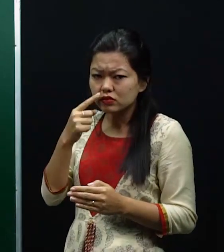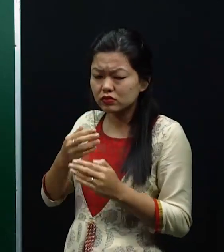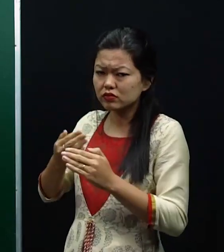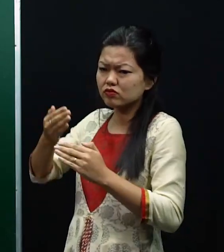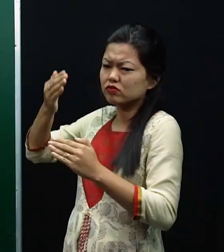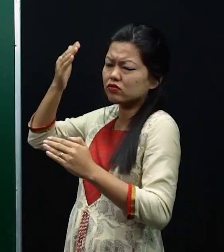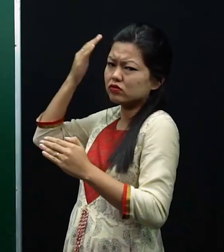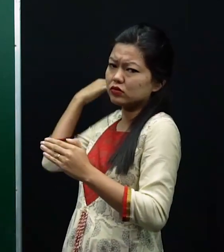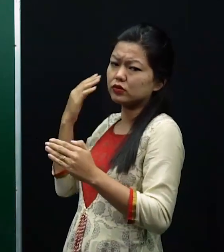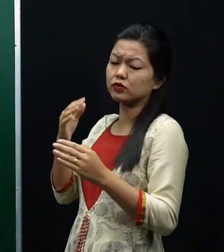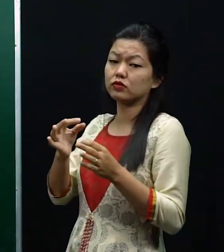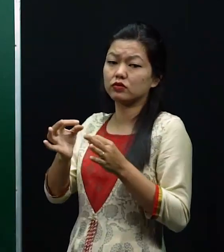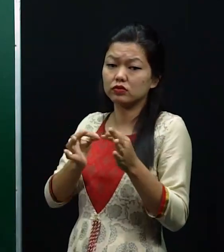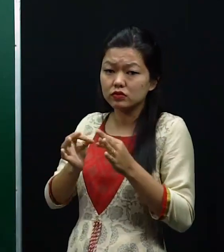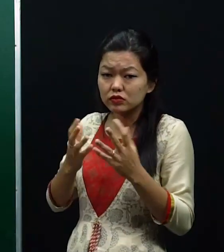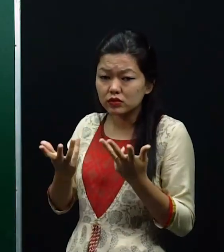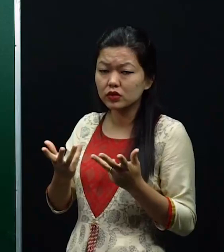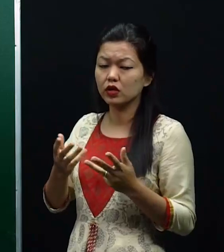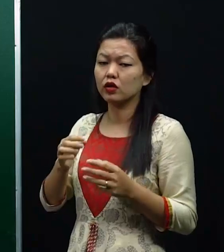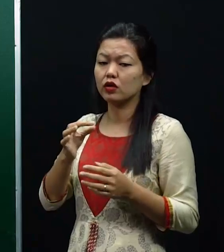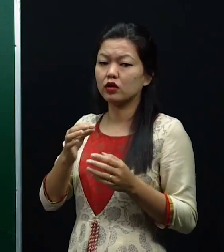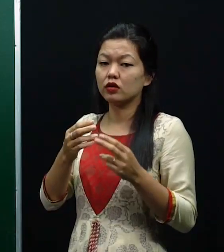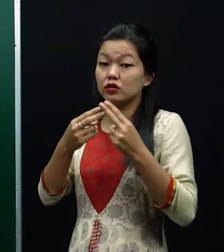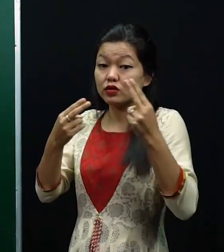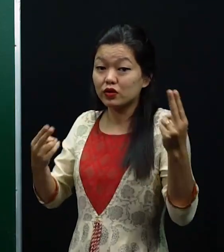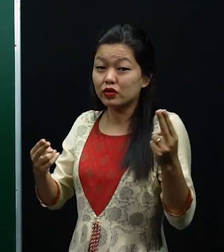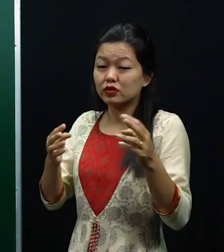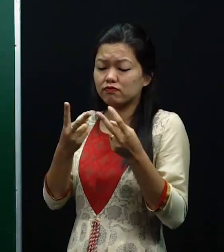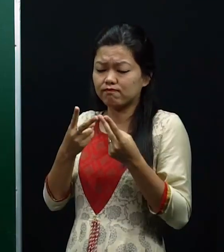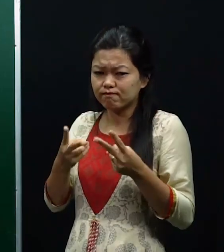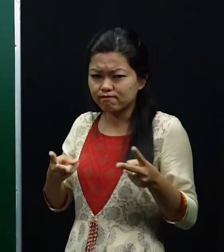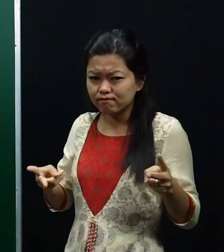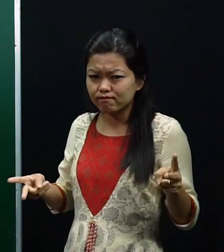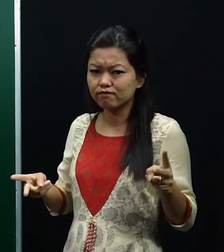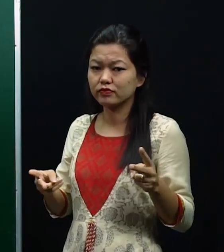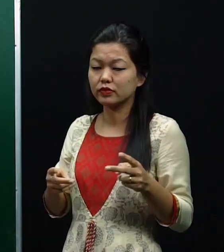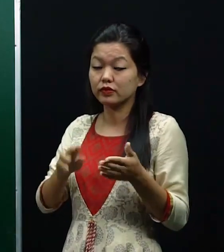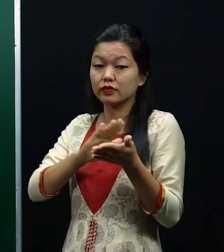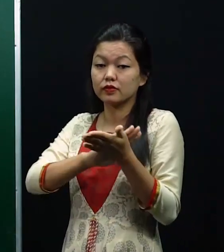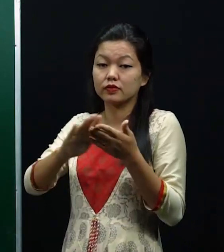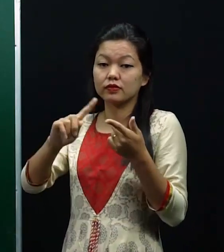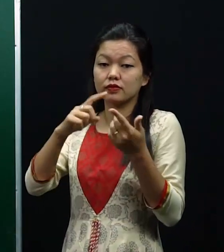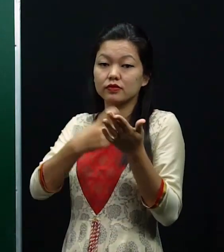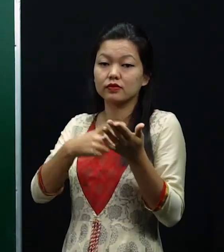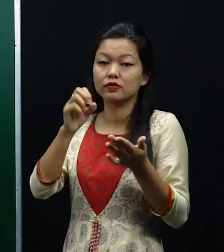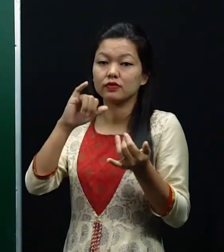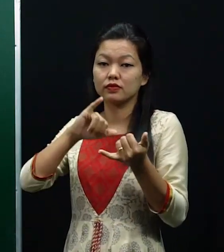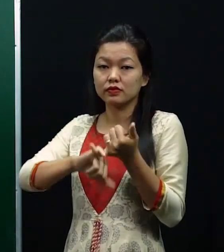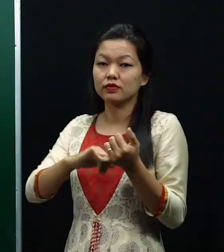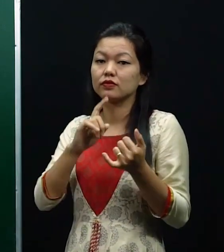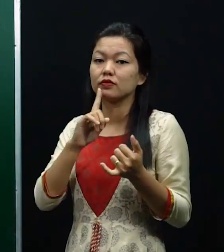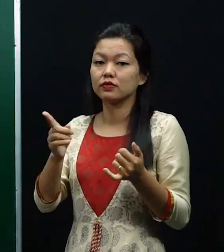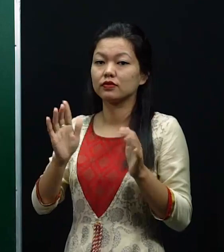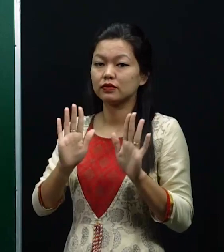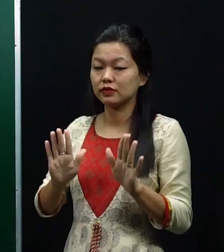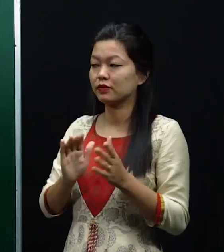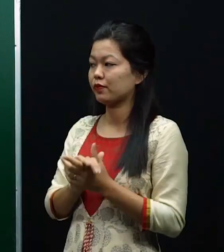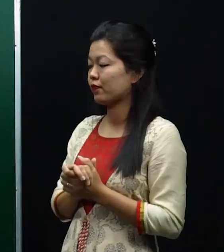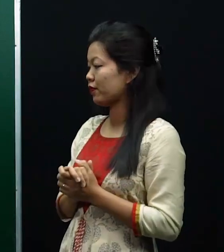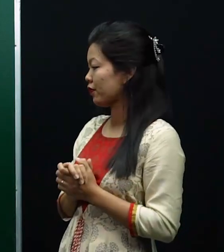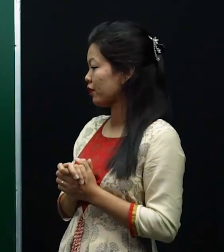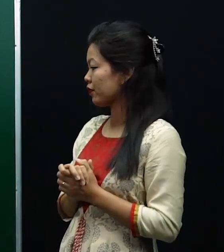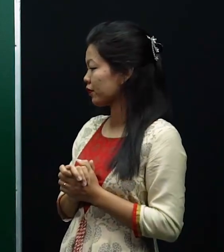something to come because someone had prophesied it. So, and then the next word is legends. Legends or legendary